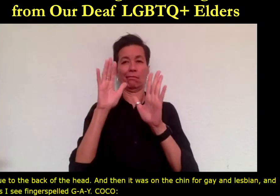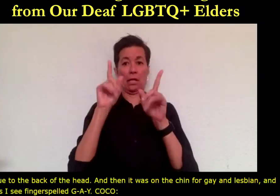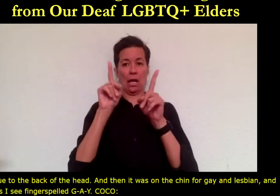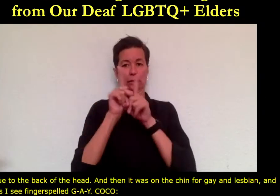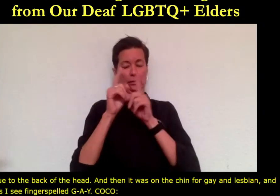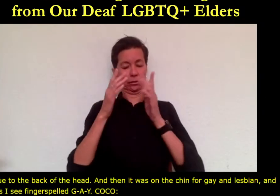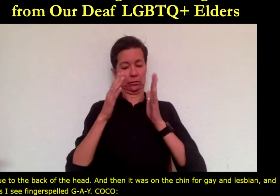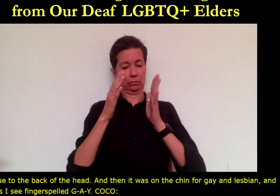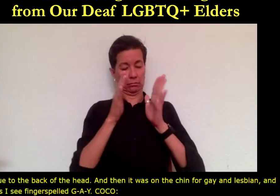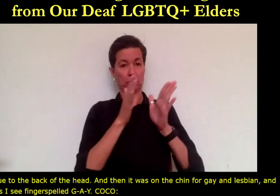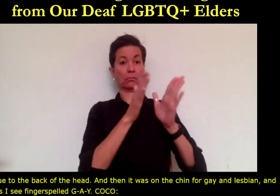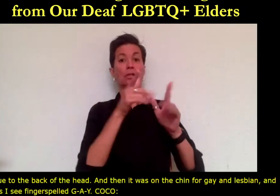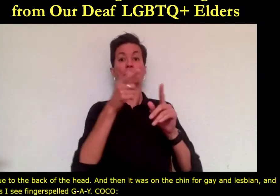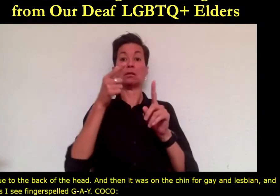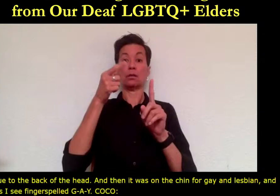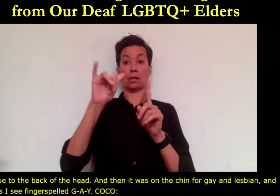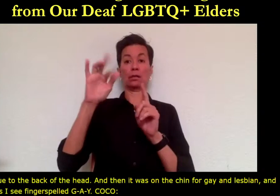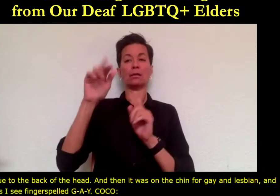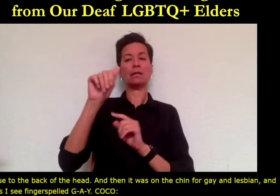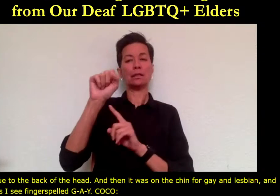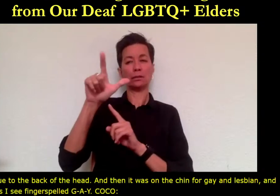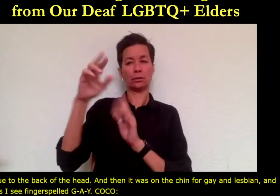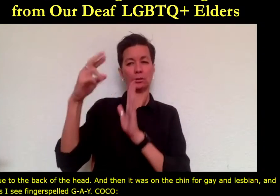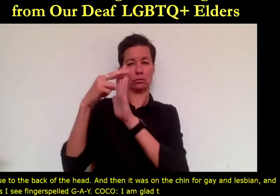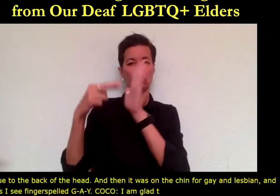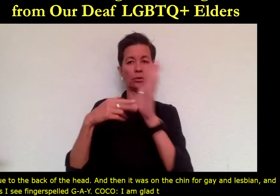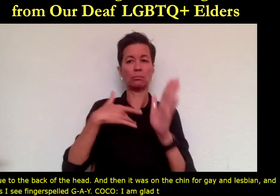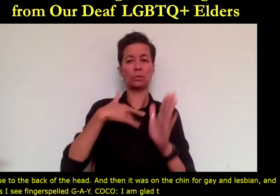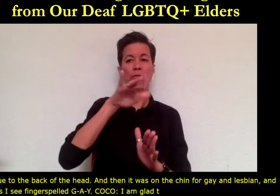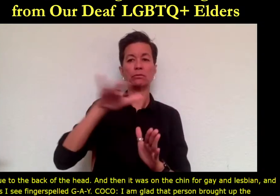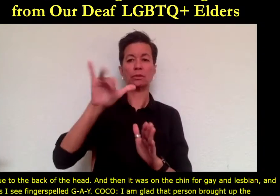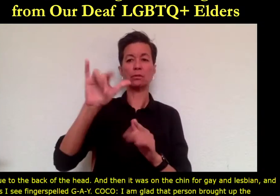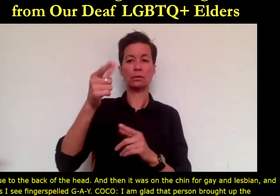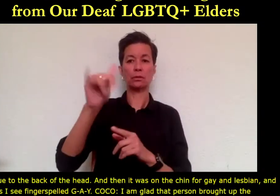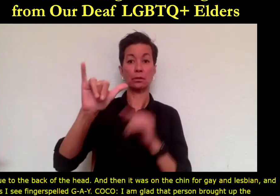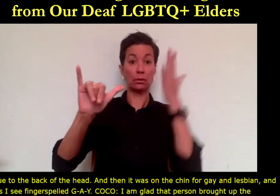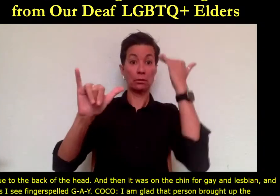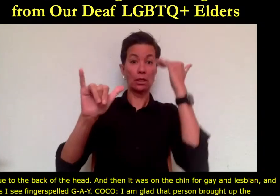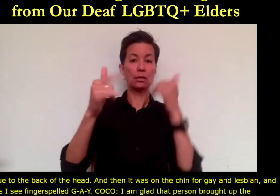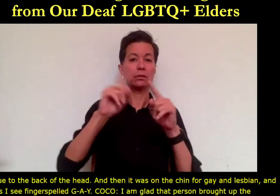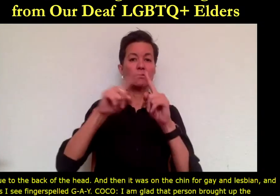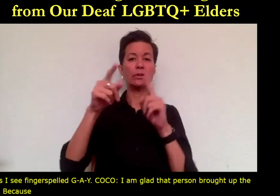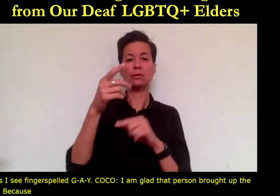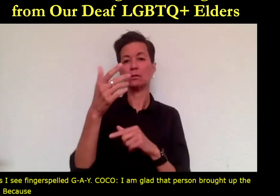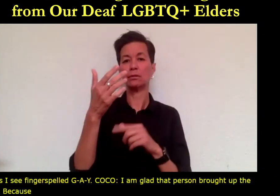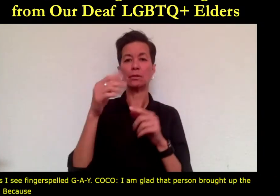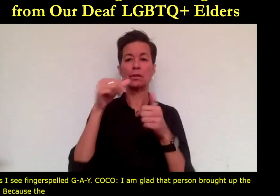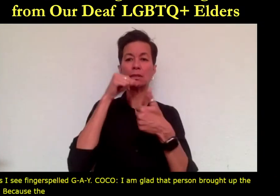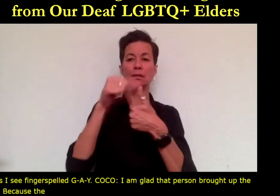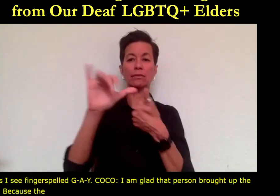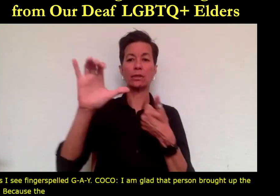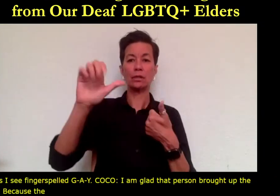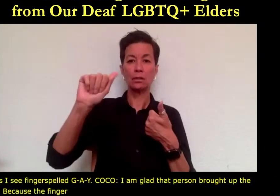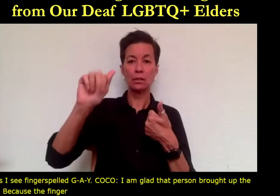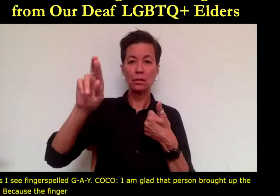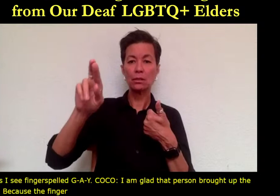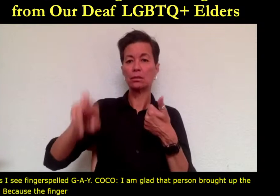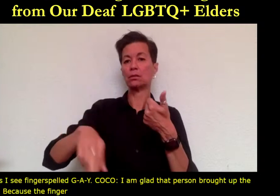gay g a y uh you know the fingerspelled word with a cell cell rules you fingerspell it because